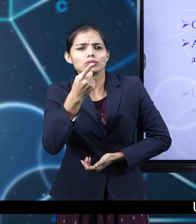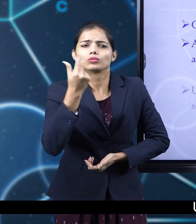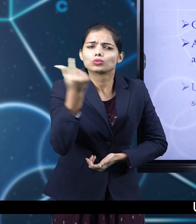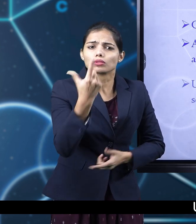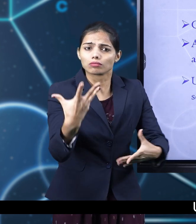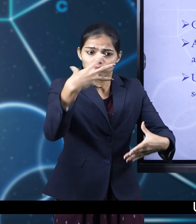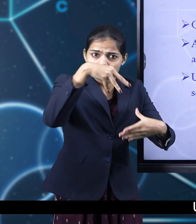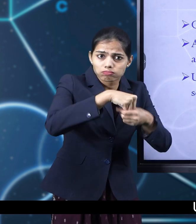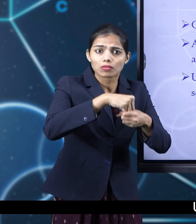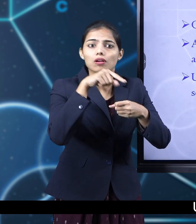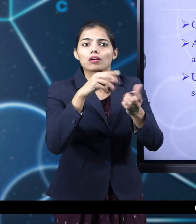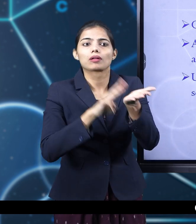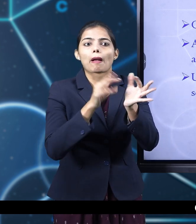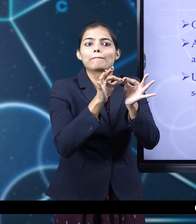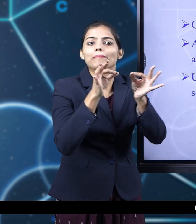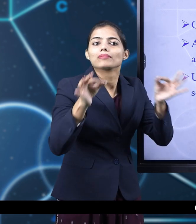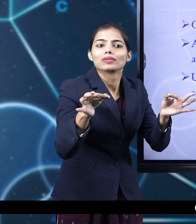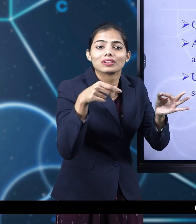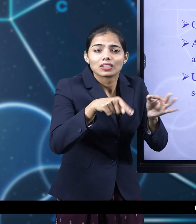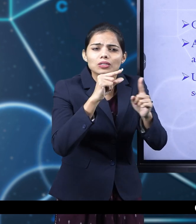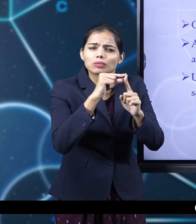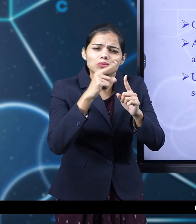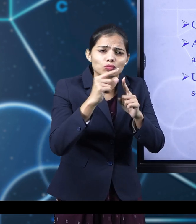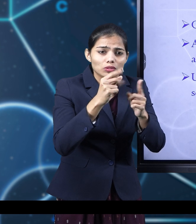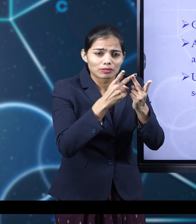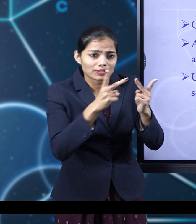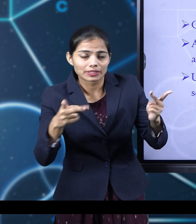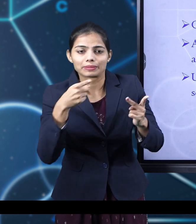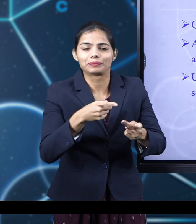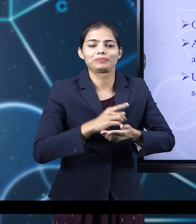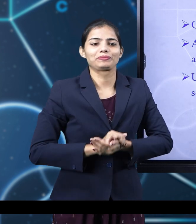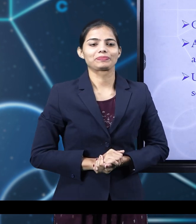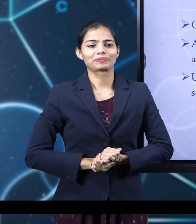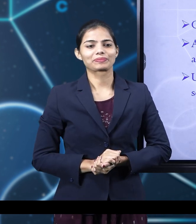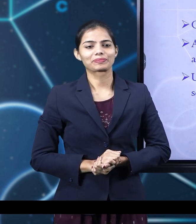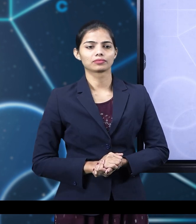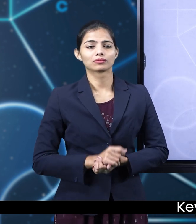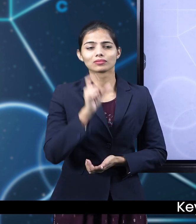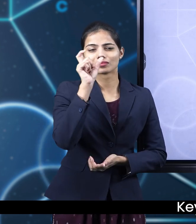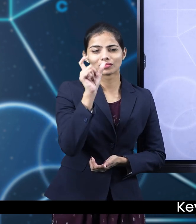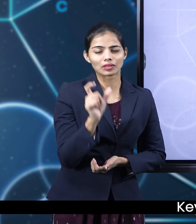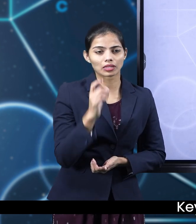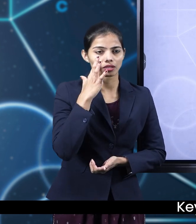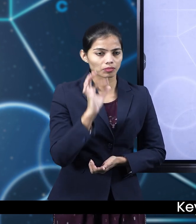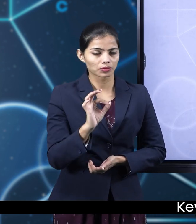Understand and use units of measurement for area in practical scenarios. Keywords from this lesson